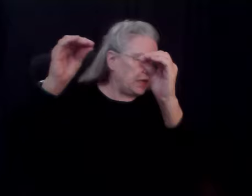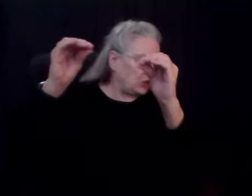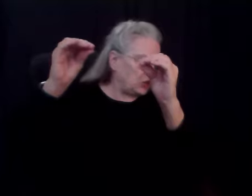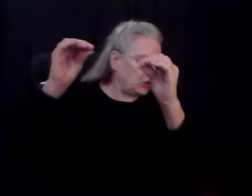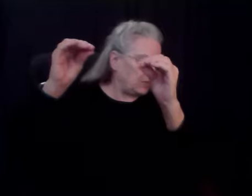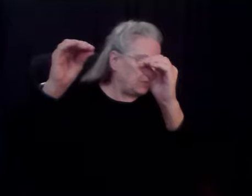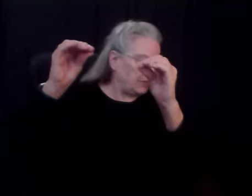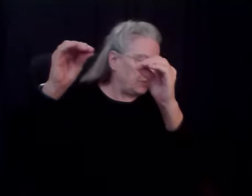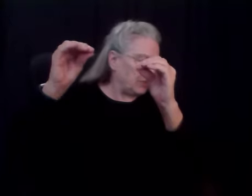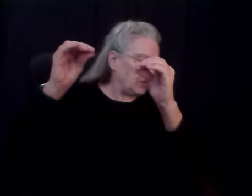Teach.